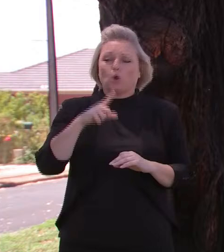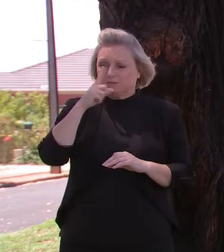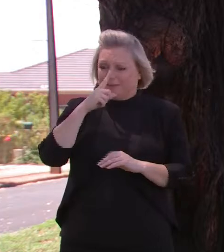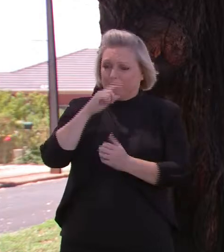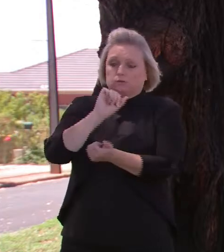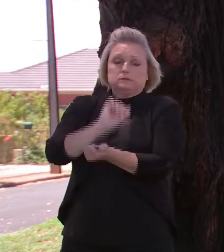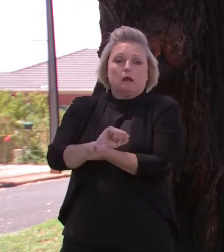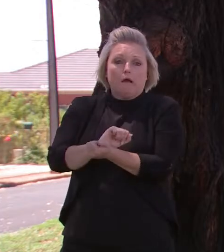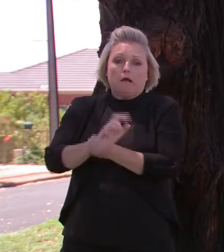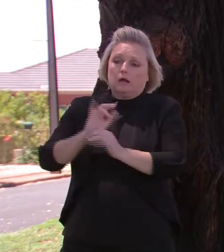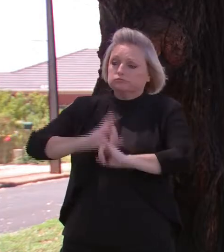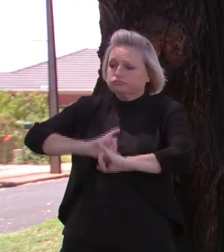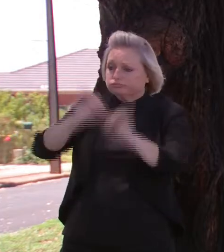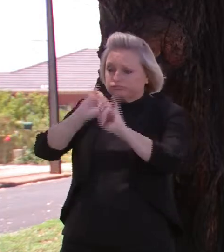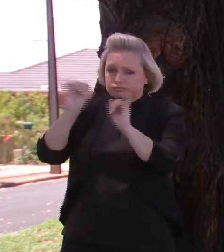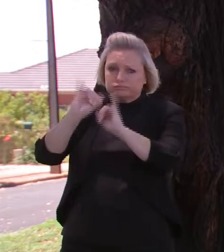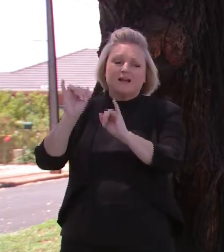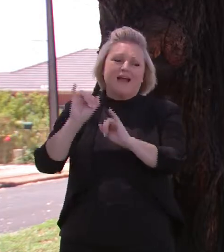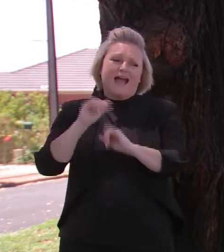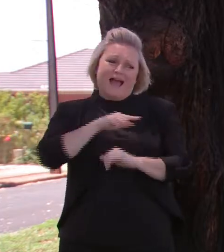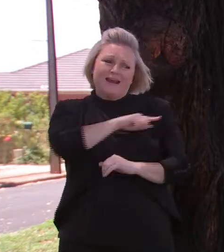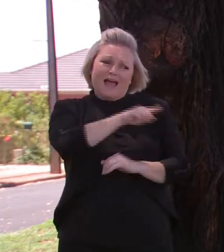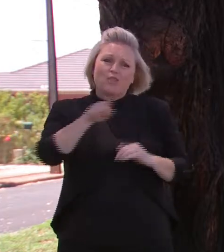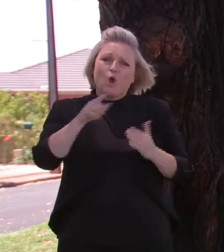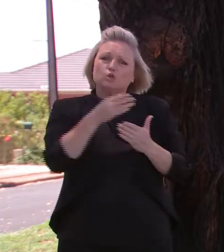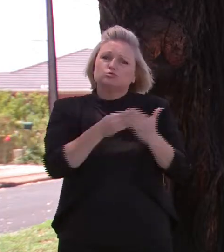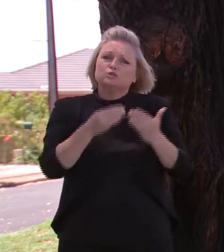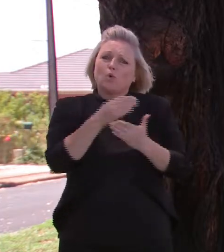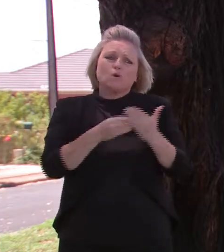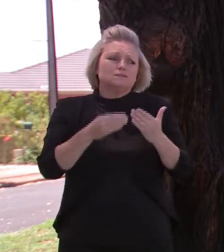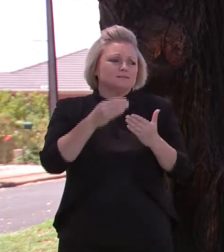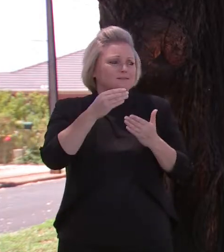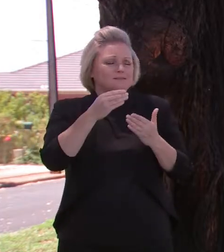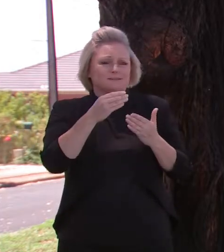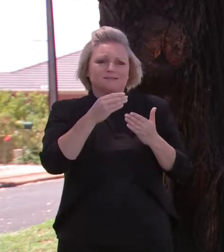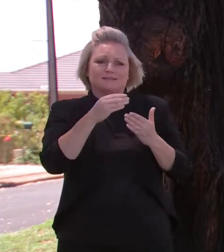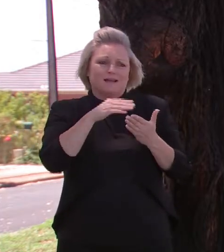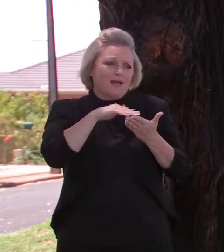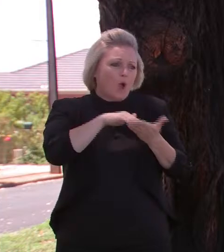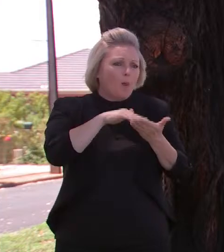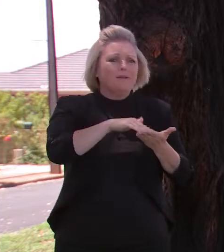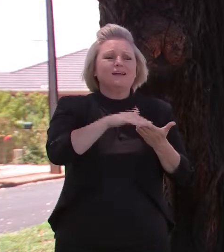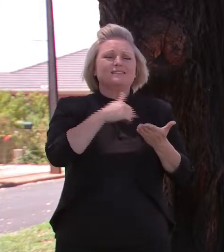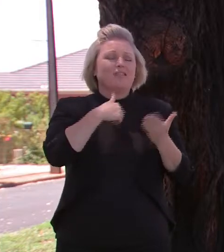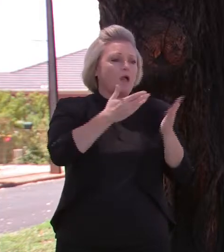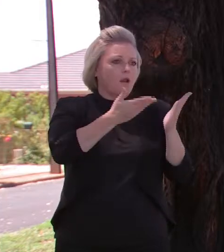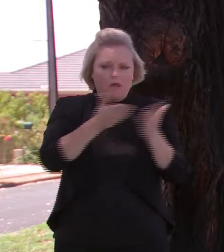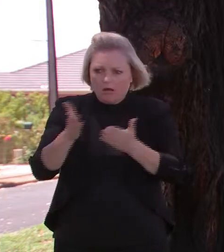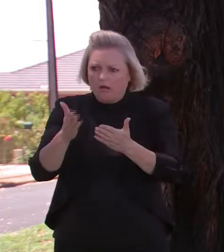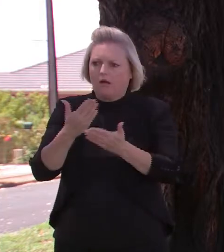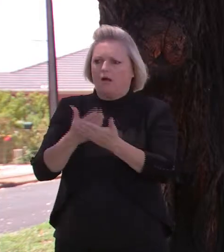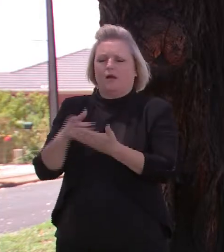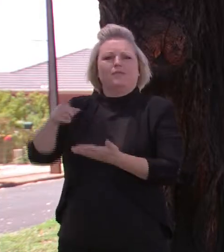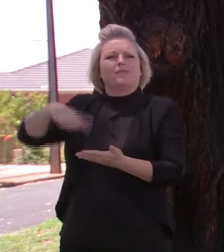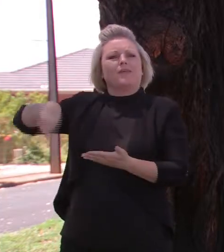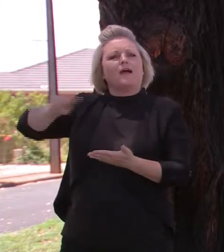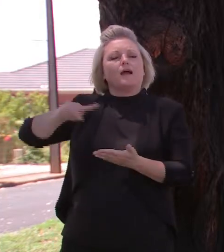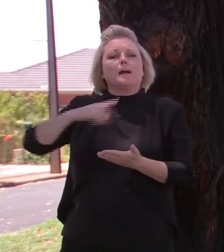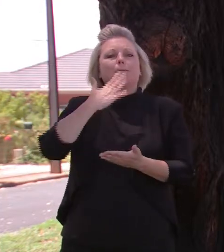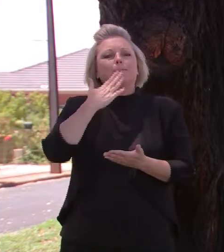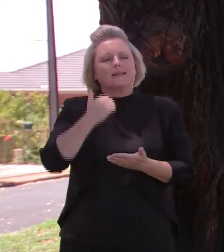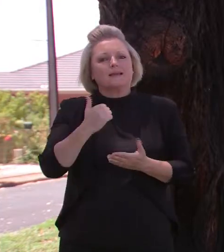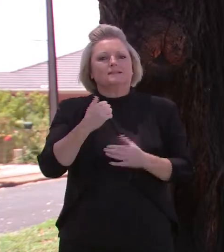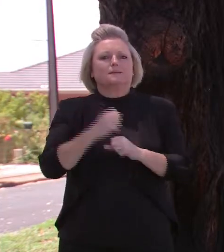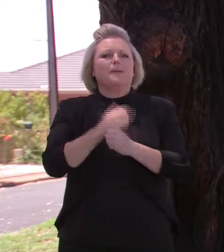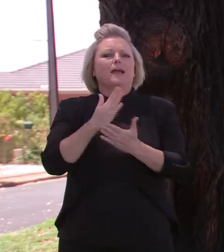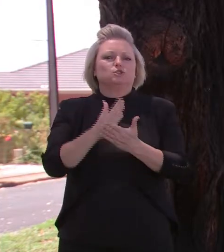divert finite resources to this. So I'm really grateful for all of our state emergency services and SAPOL personnel who are working